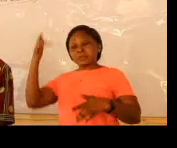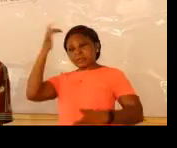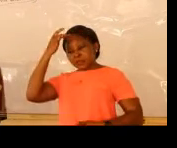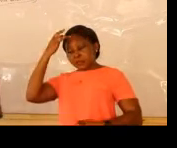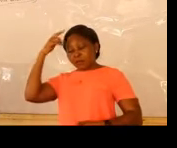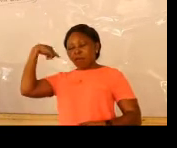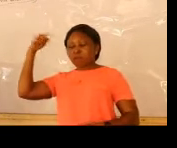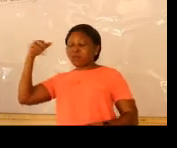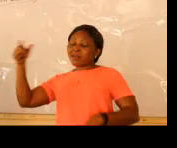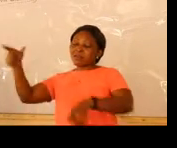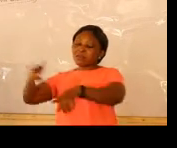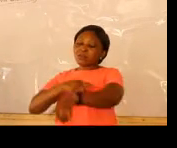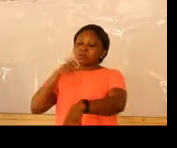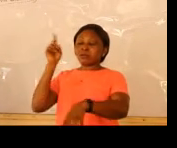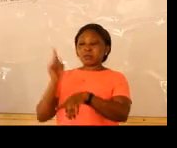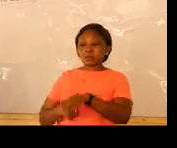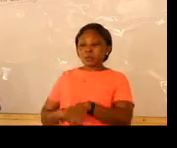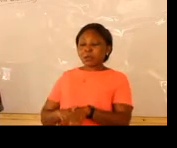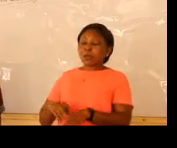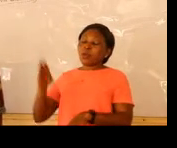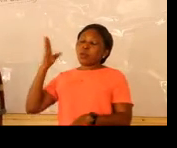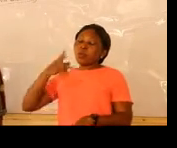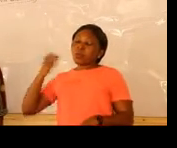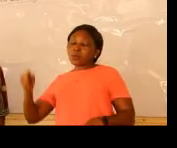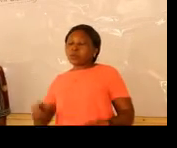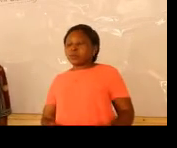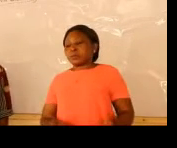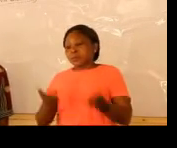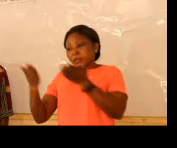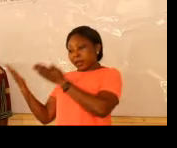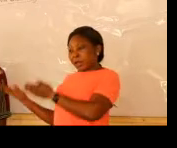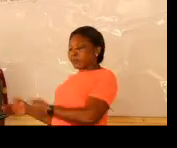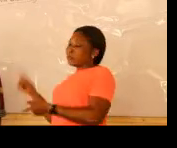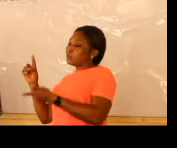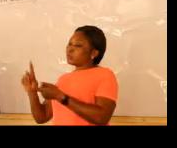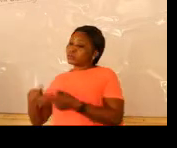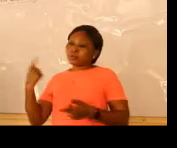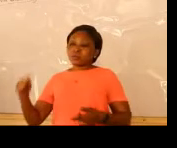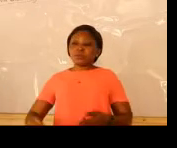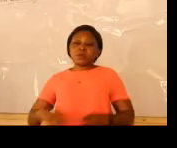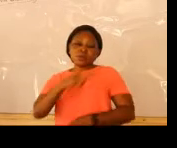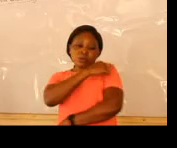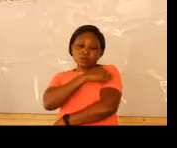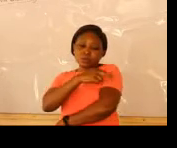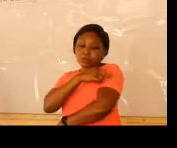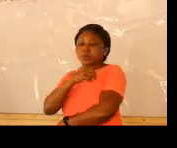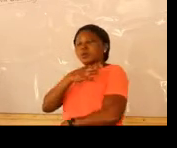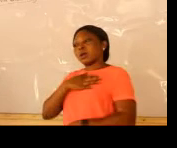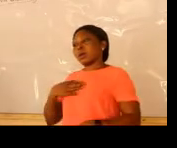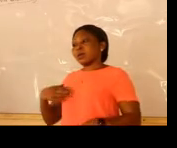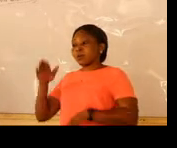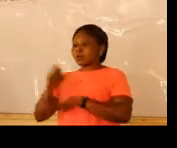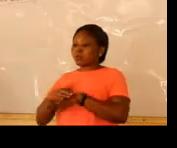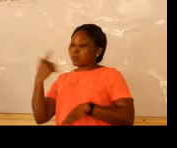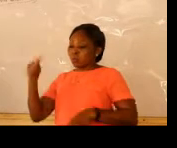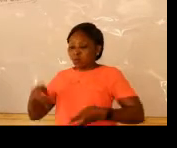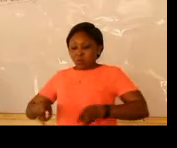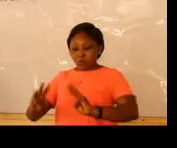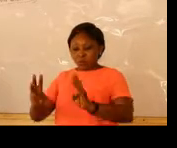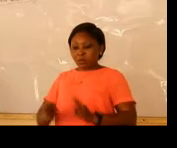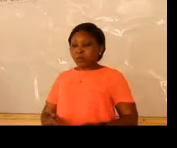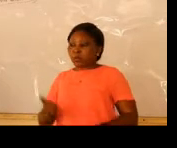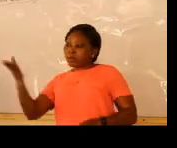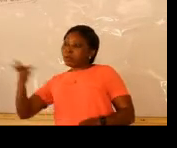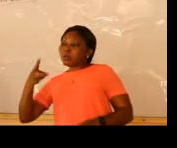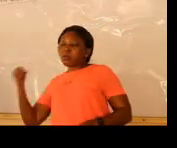was rushed to the hospital, and on the way there was an